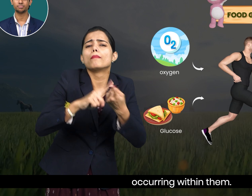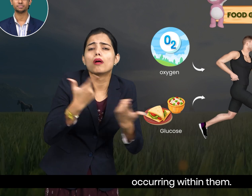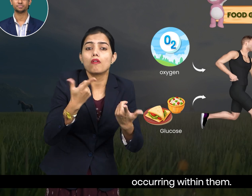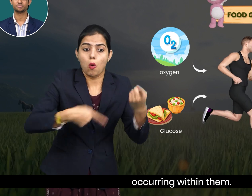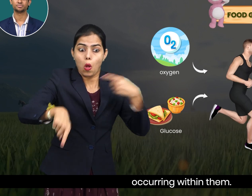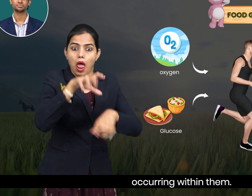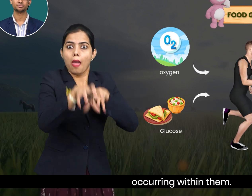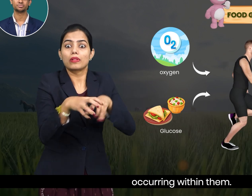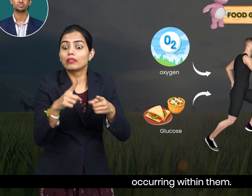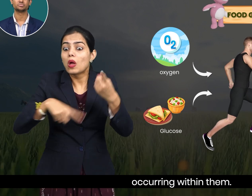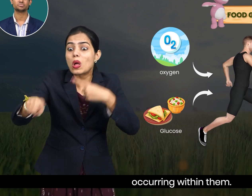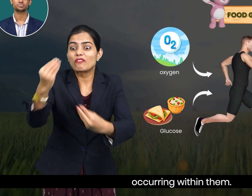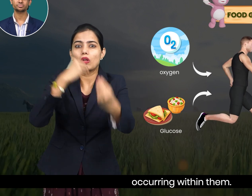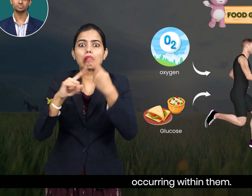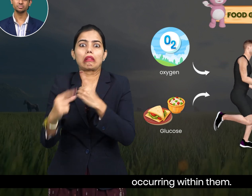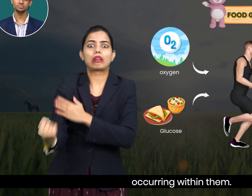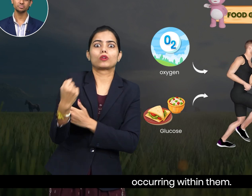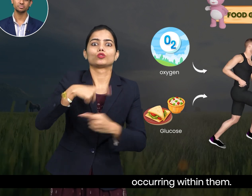them.